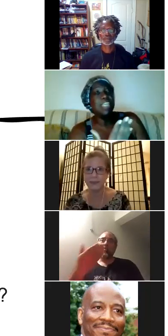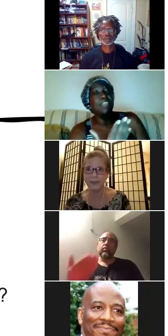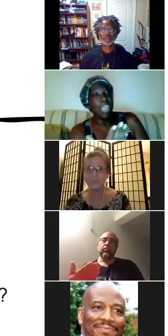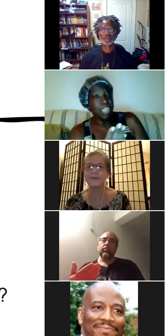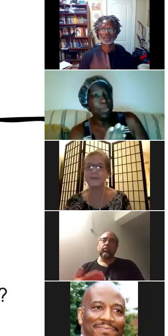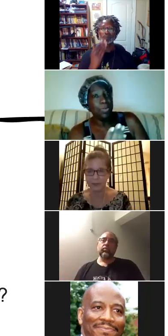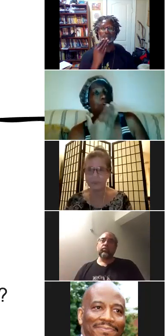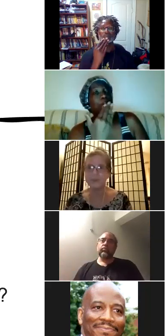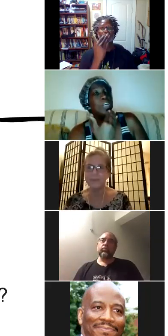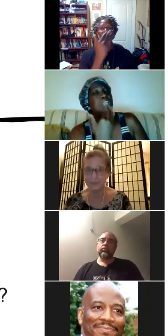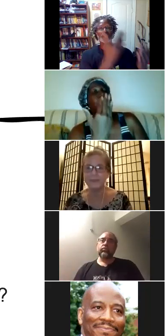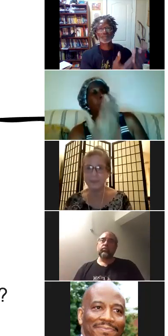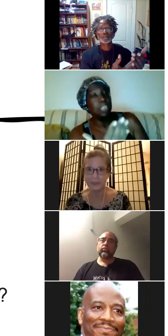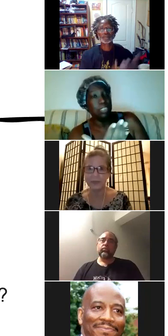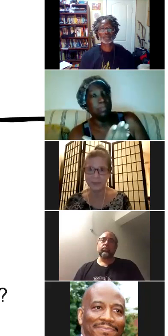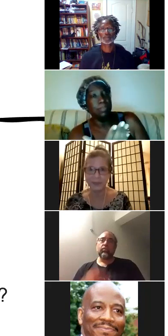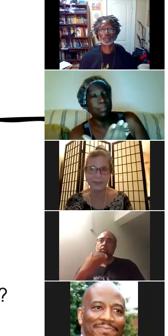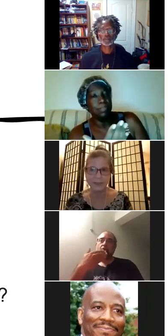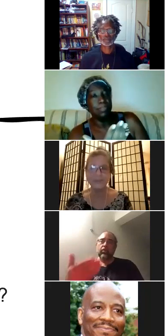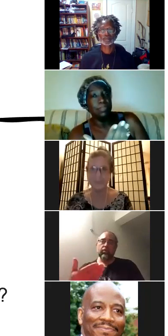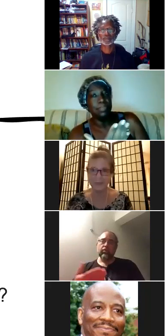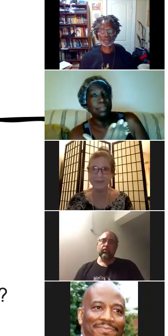they're saying thank you or good.